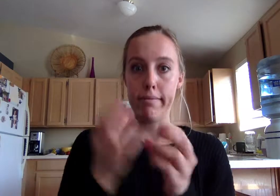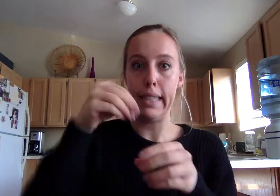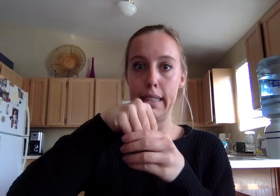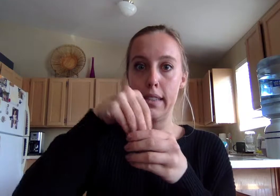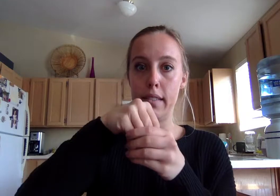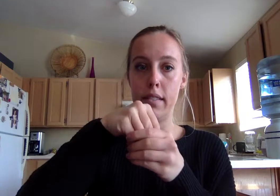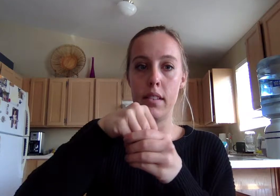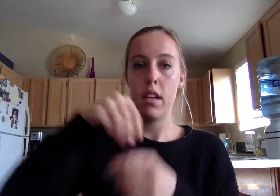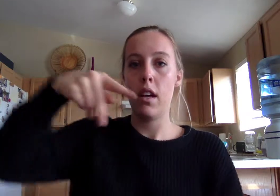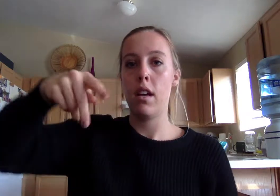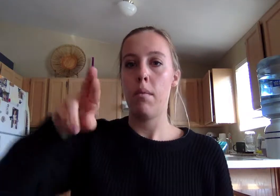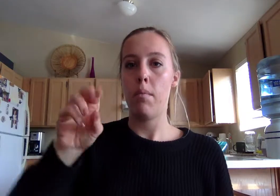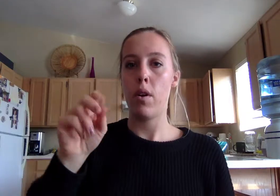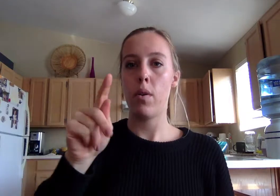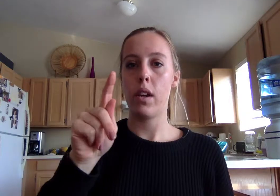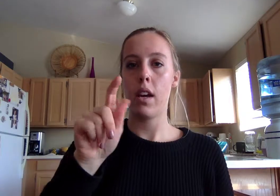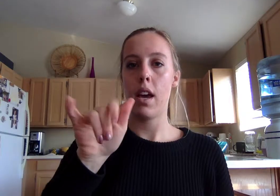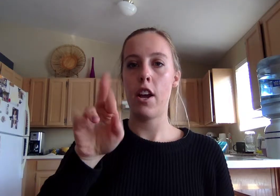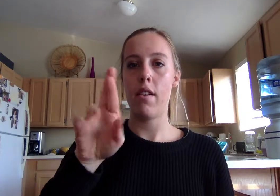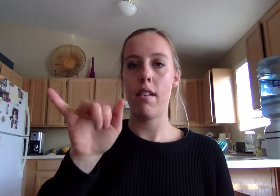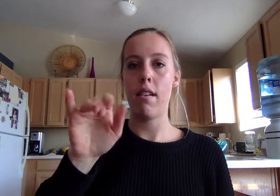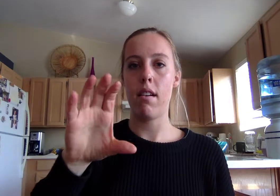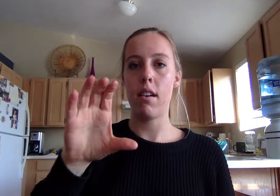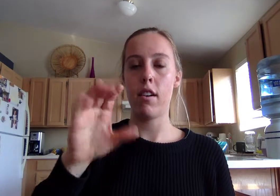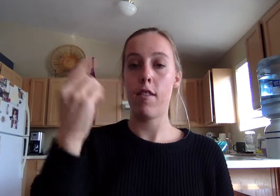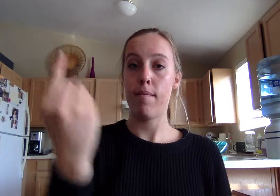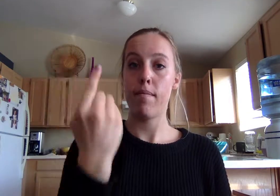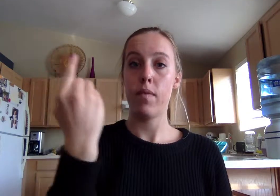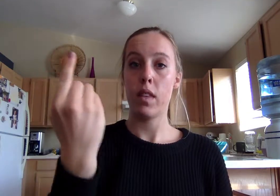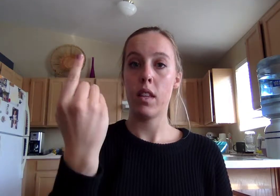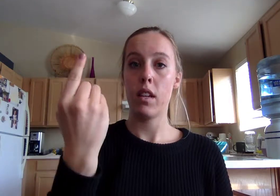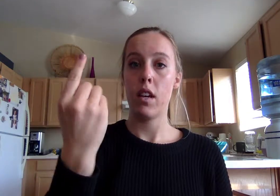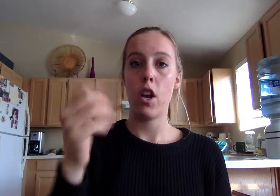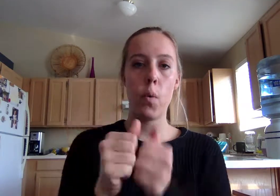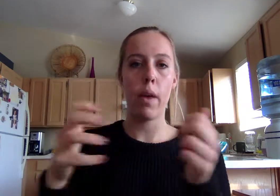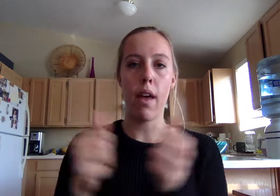while prokaryotic cells are unicellular organisms without these things.